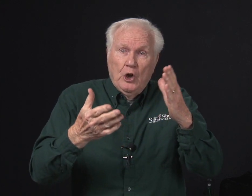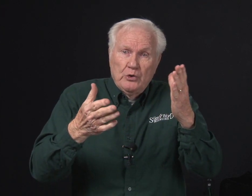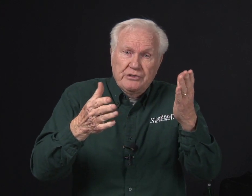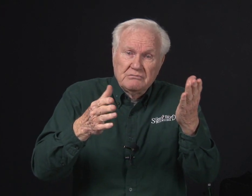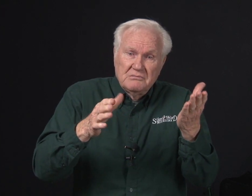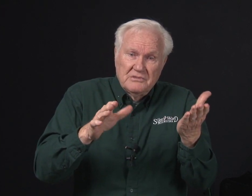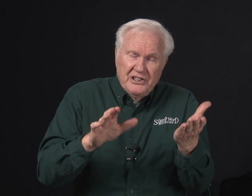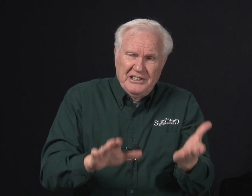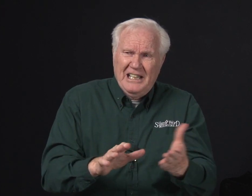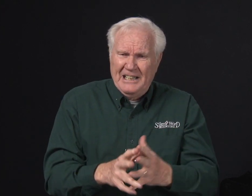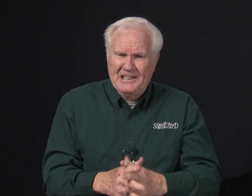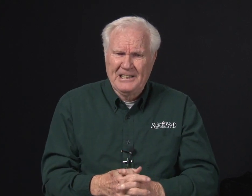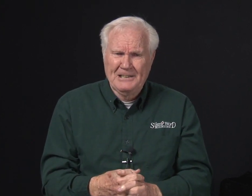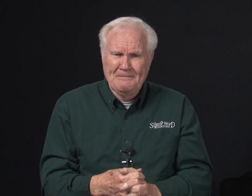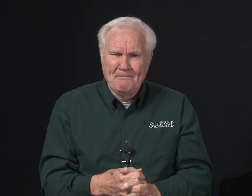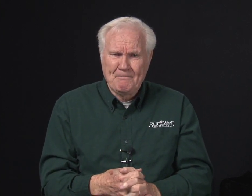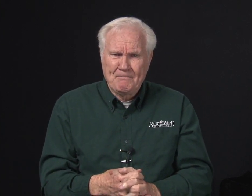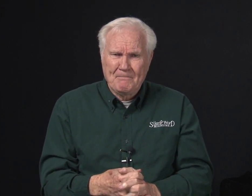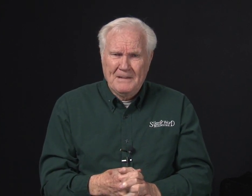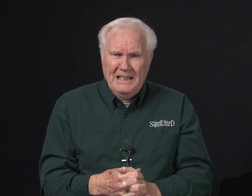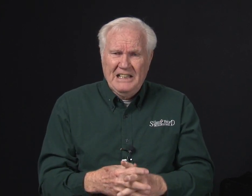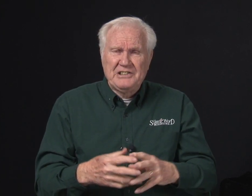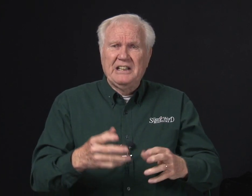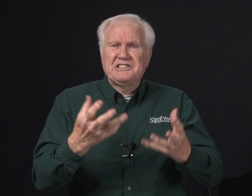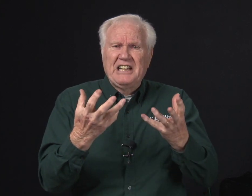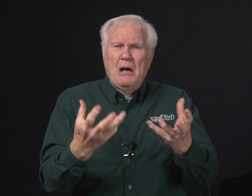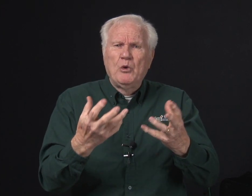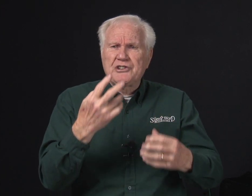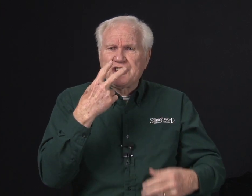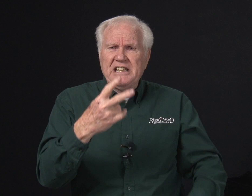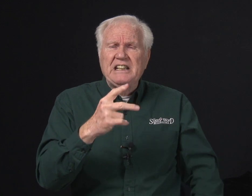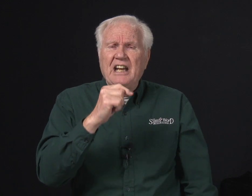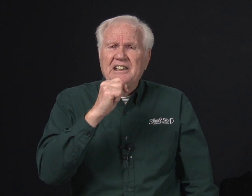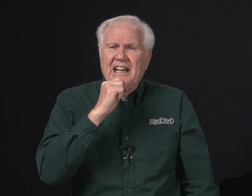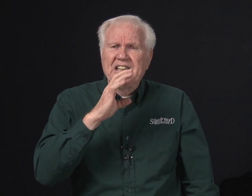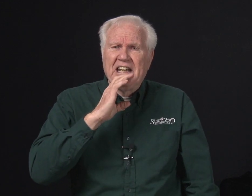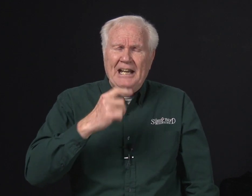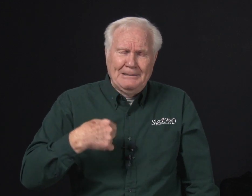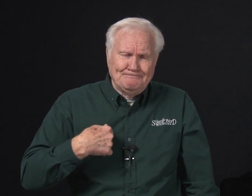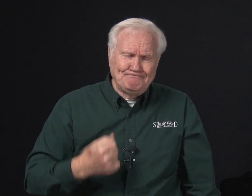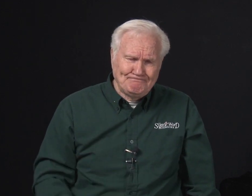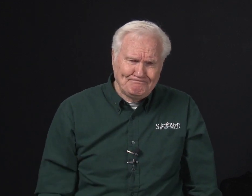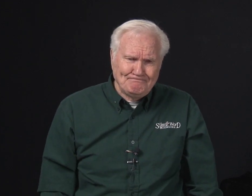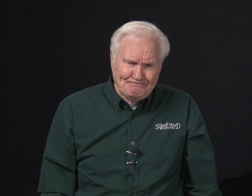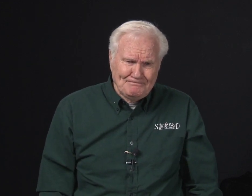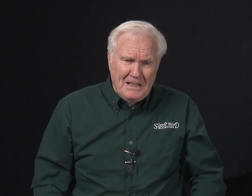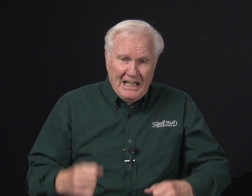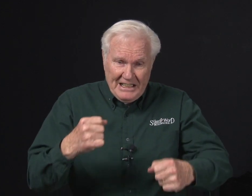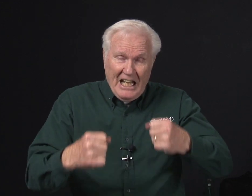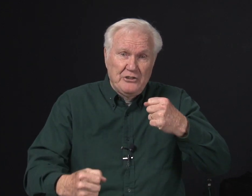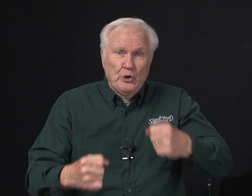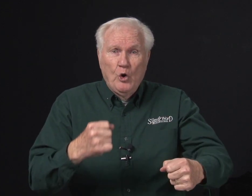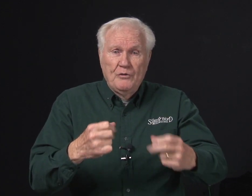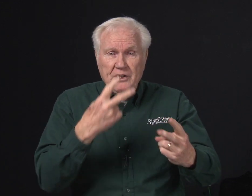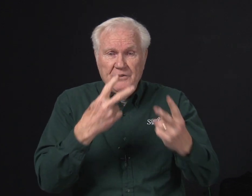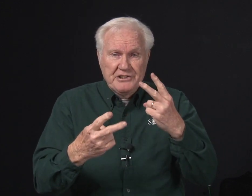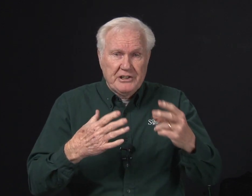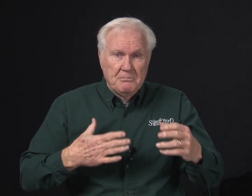close to death. And he said, I want to see Ted Camp. And I drove to visit